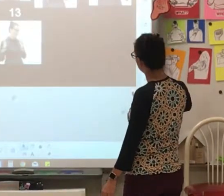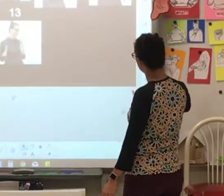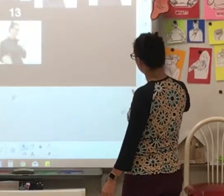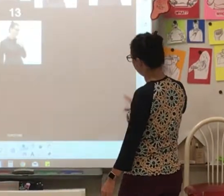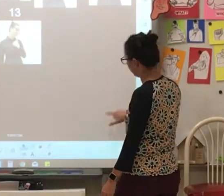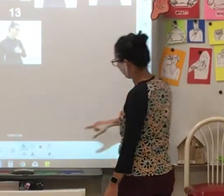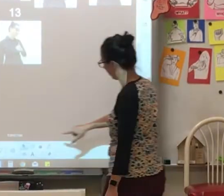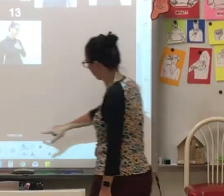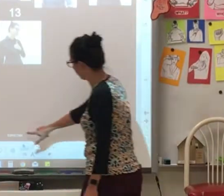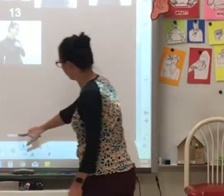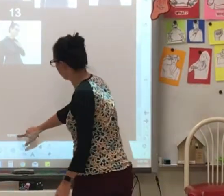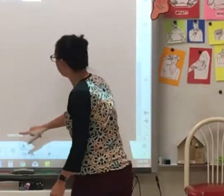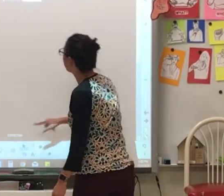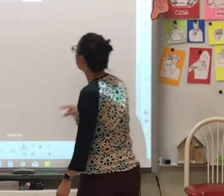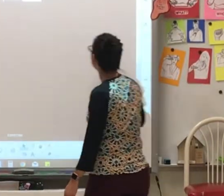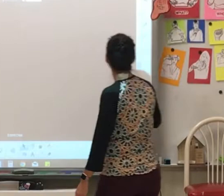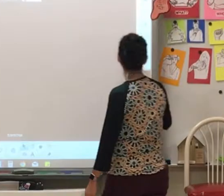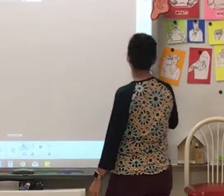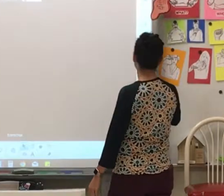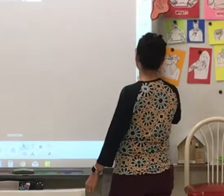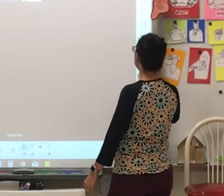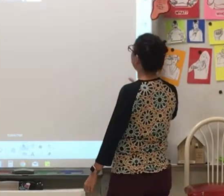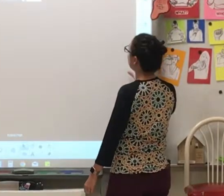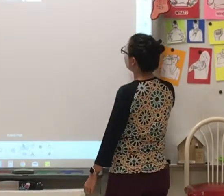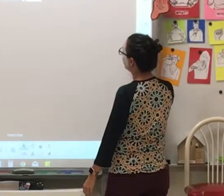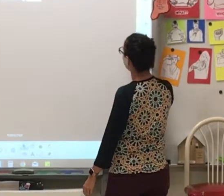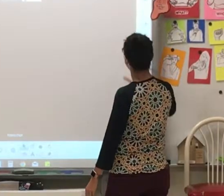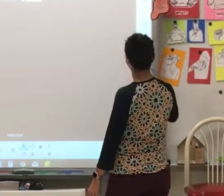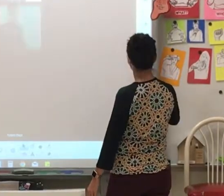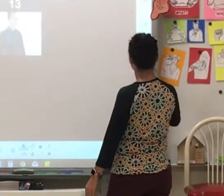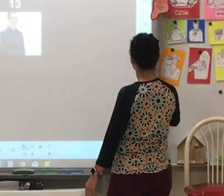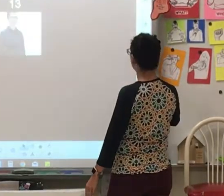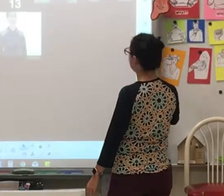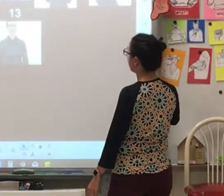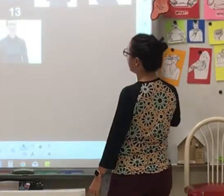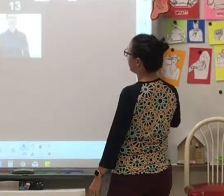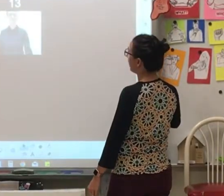I would keep that weird. Y'all are very smart. Y'all do great.